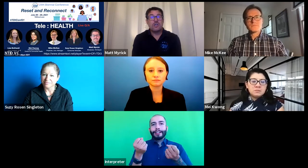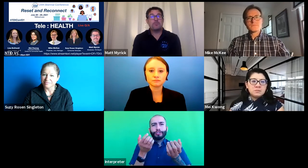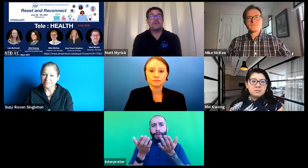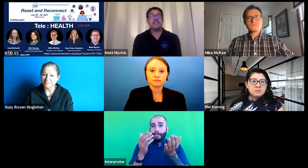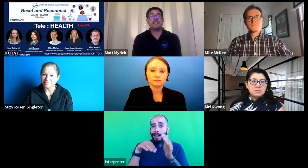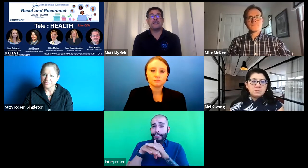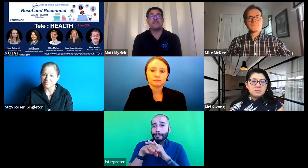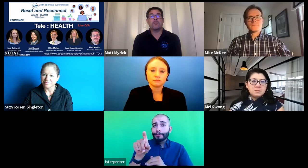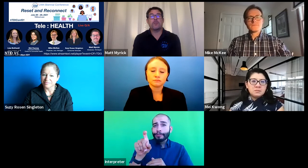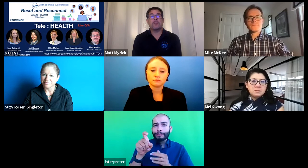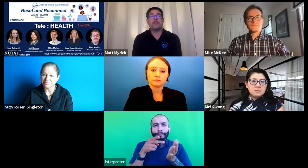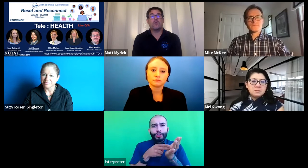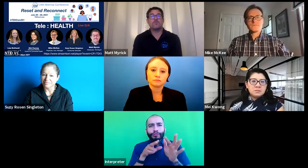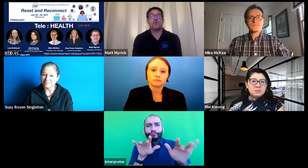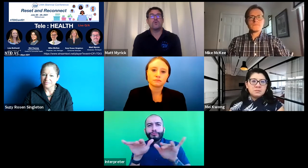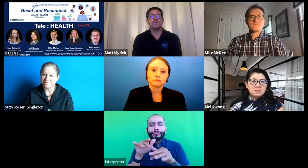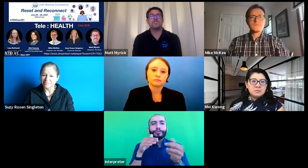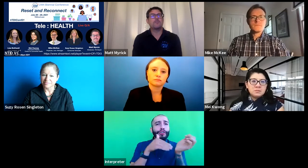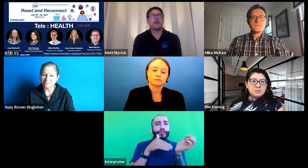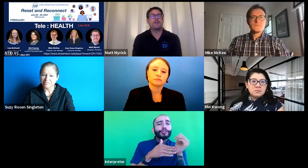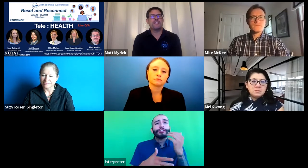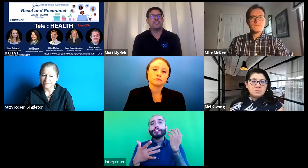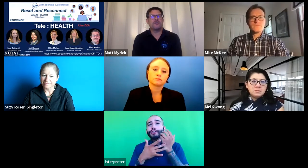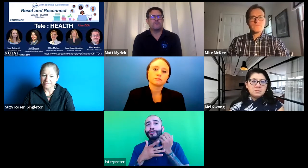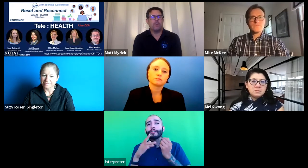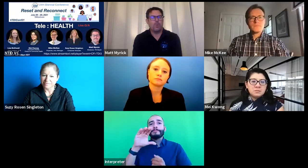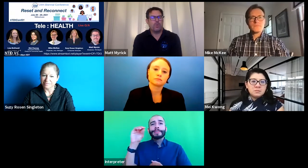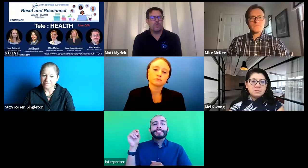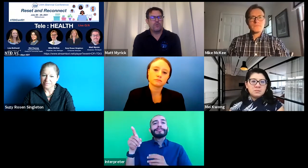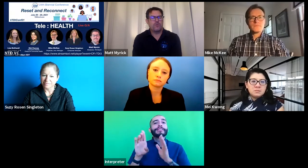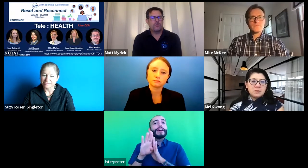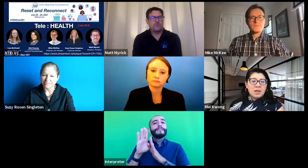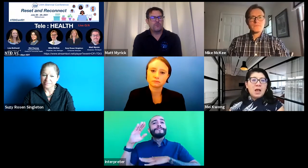technology company that develop the platforms, or some combination of both?